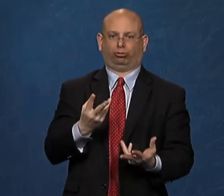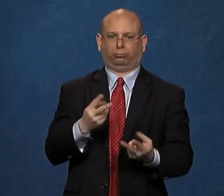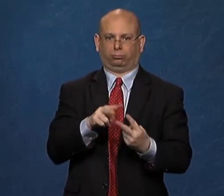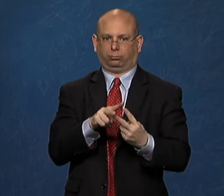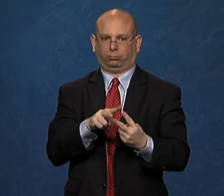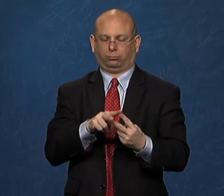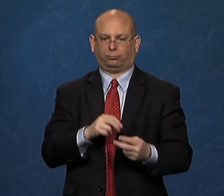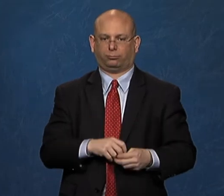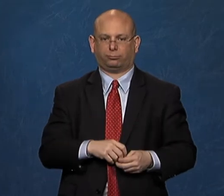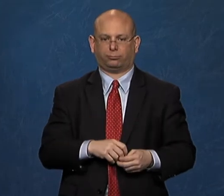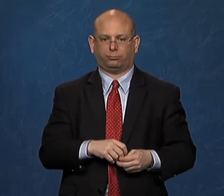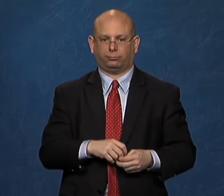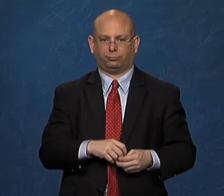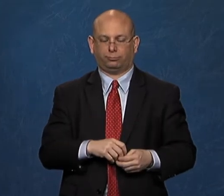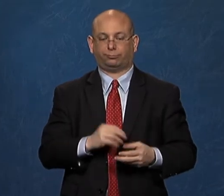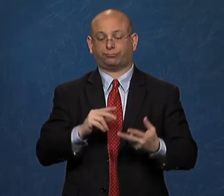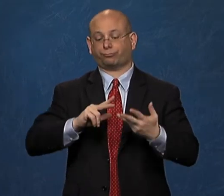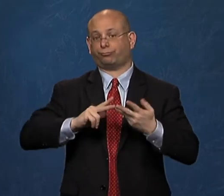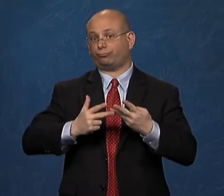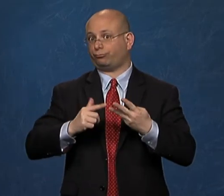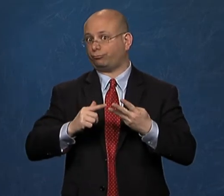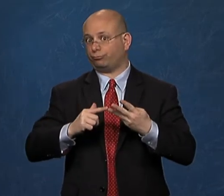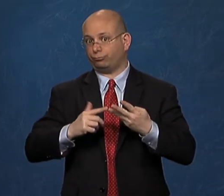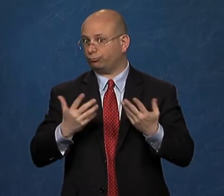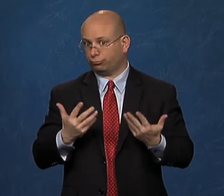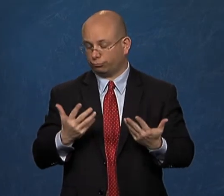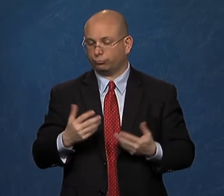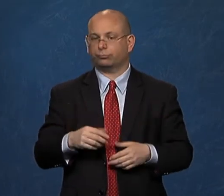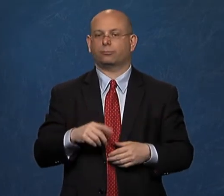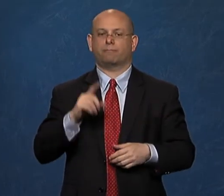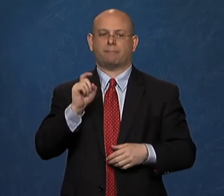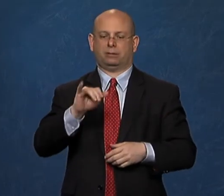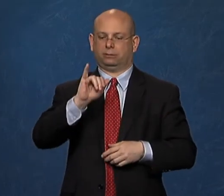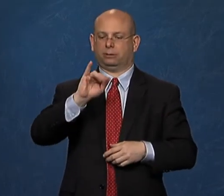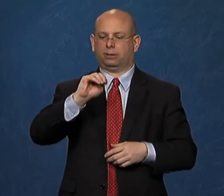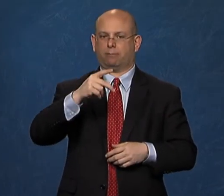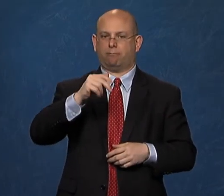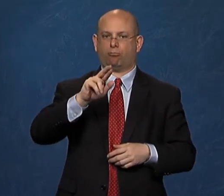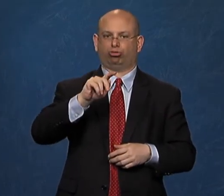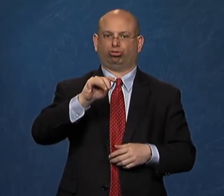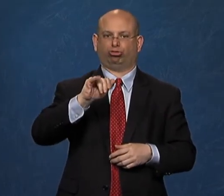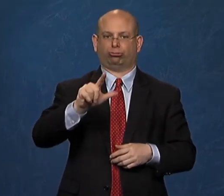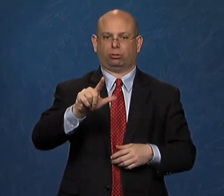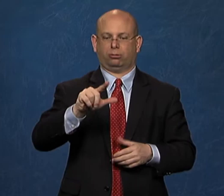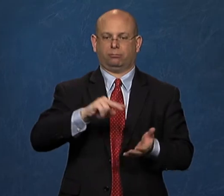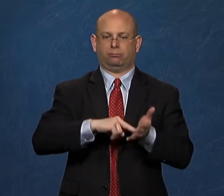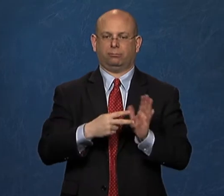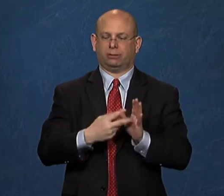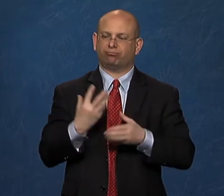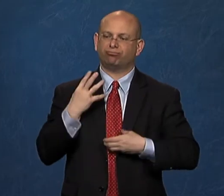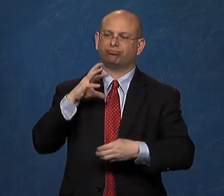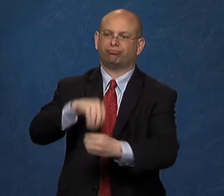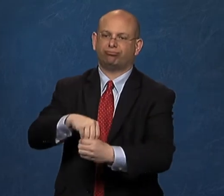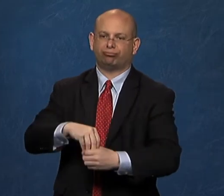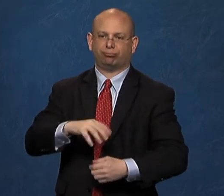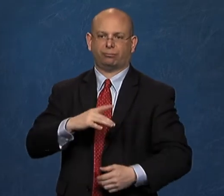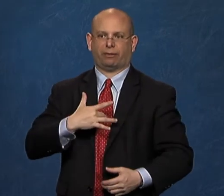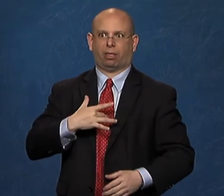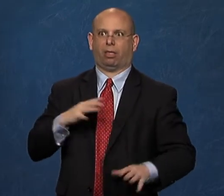however incorrect. So that is to be avoided. The information rather must be accurate. Thirdly, the interpretation must be